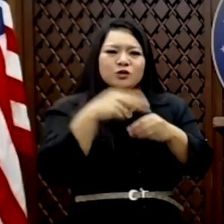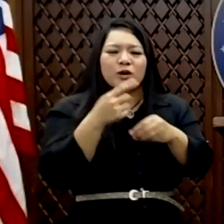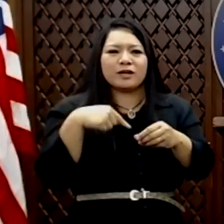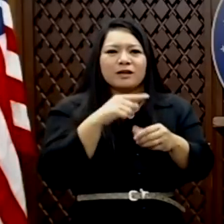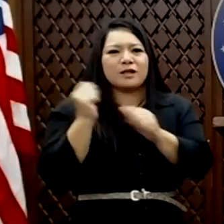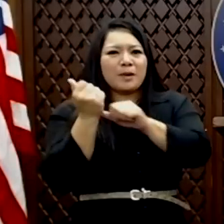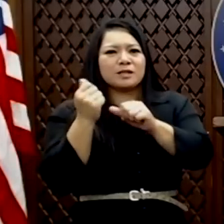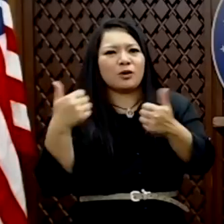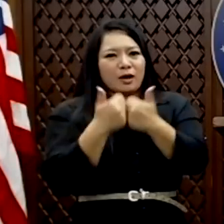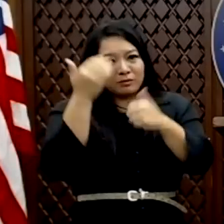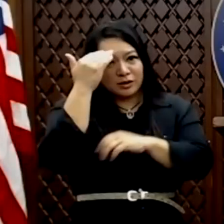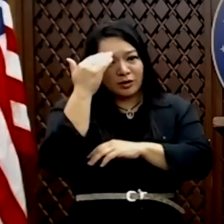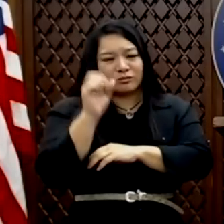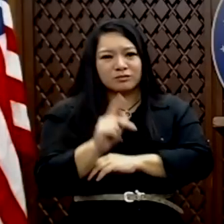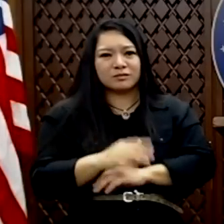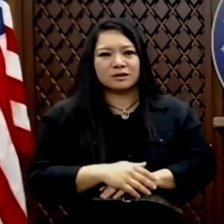baseball game.